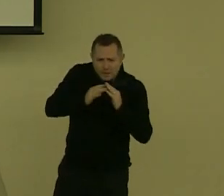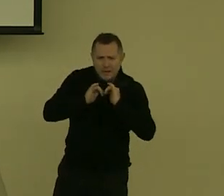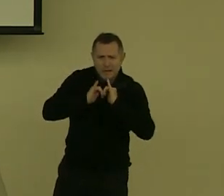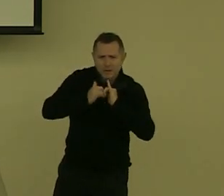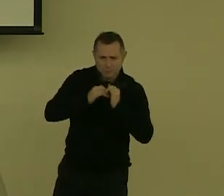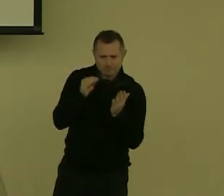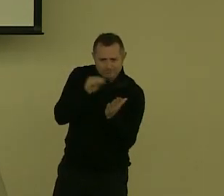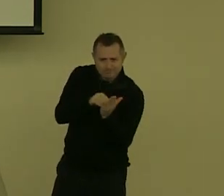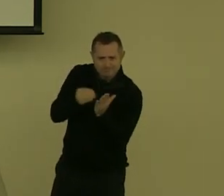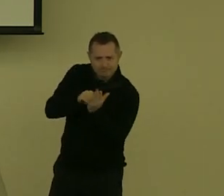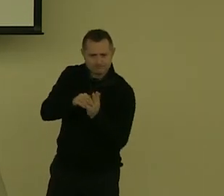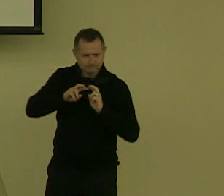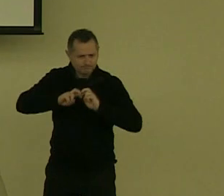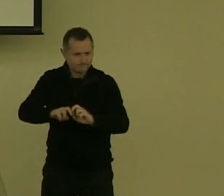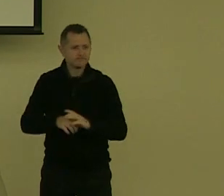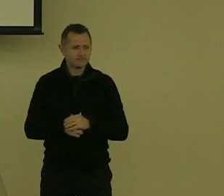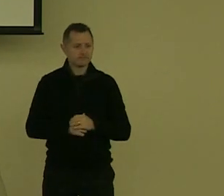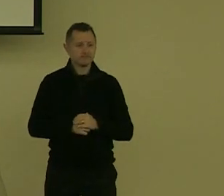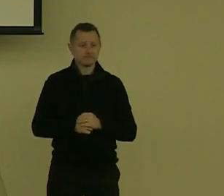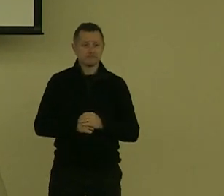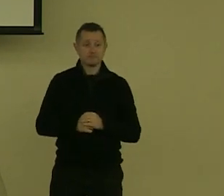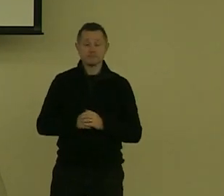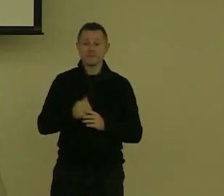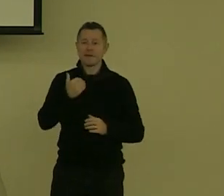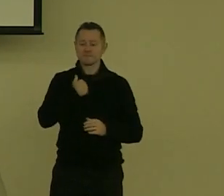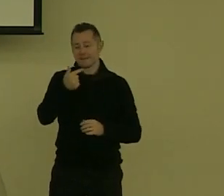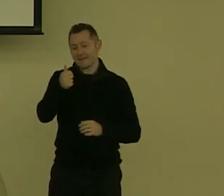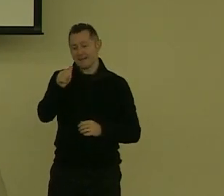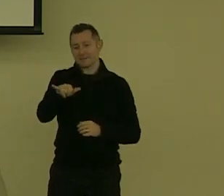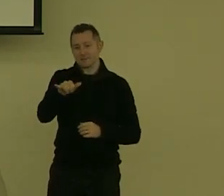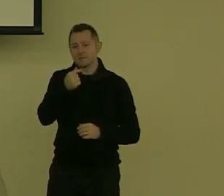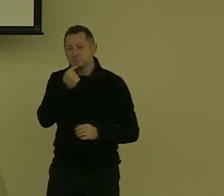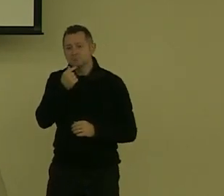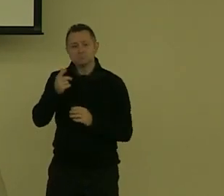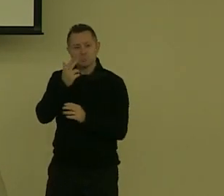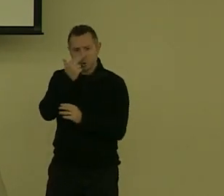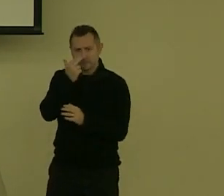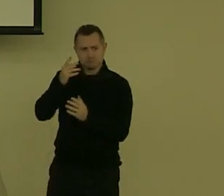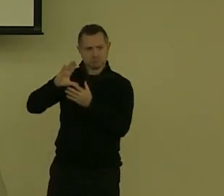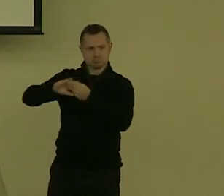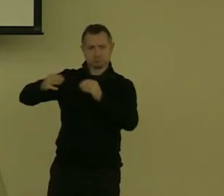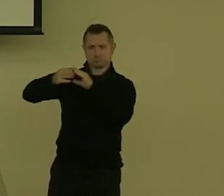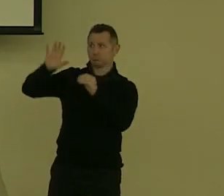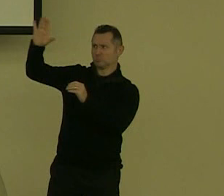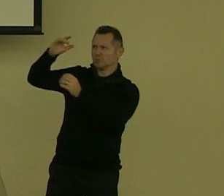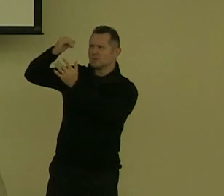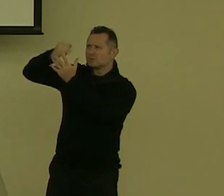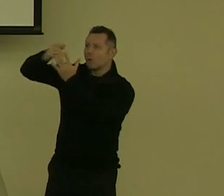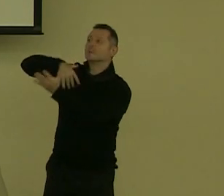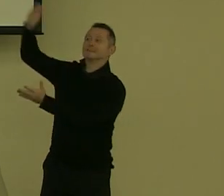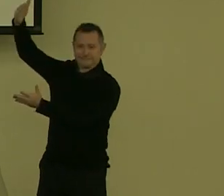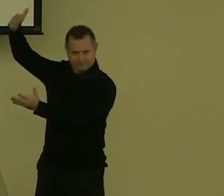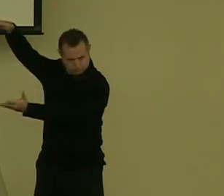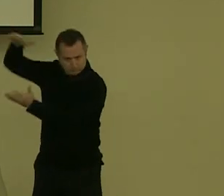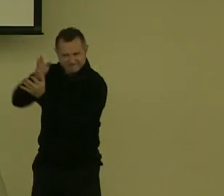father of Gay Comics. We have an amazing collection of over 2,100 pieces of